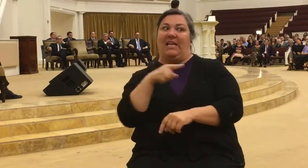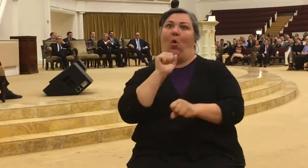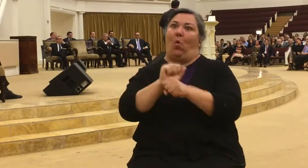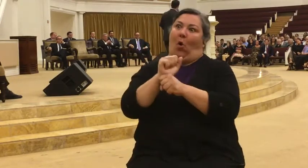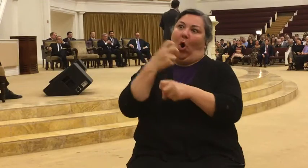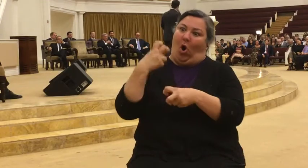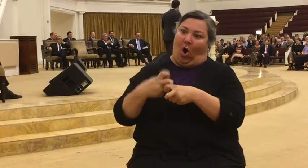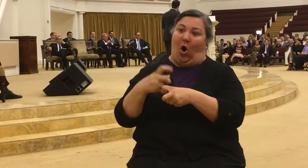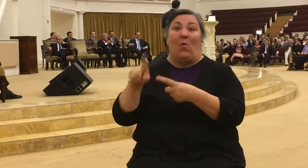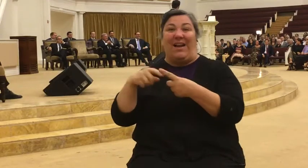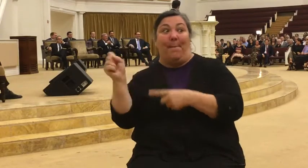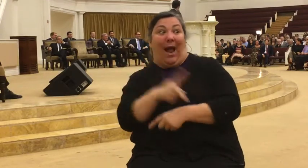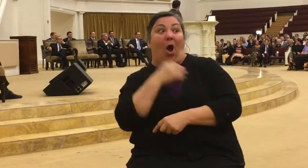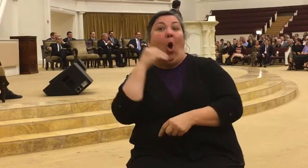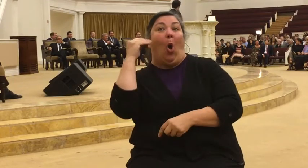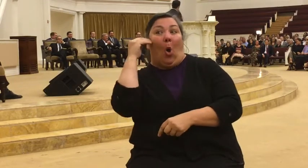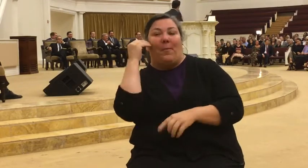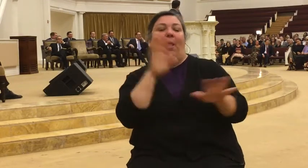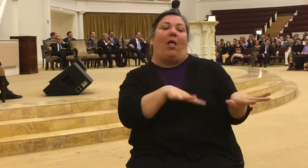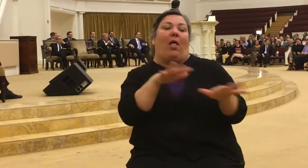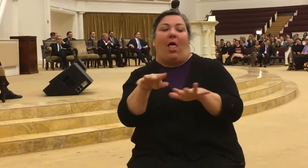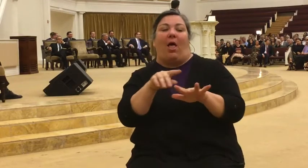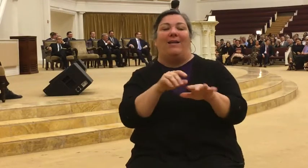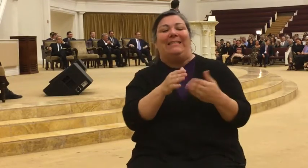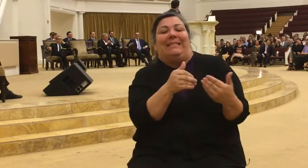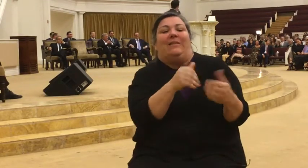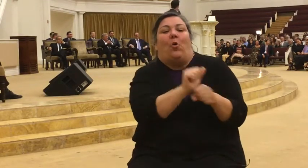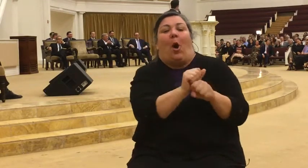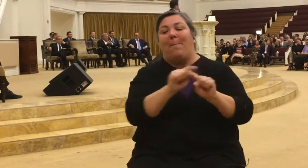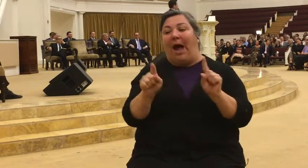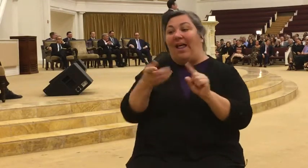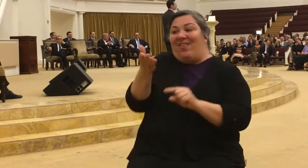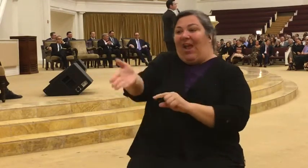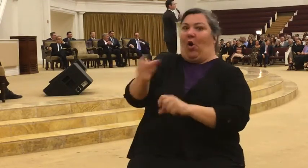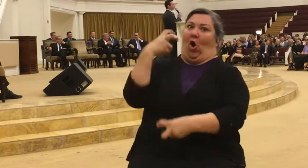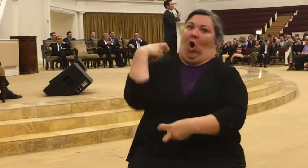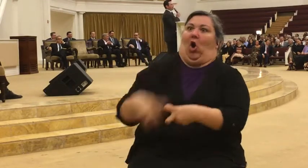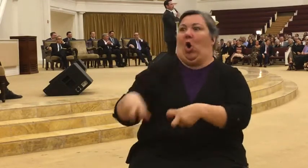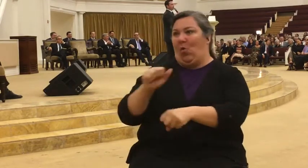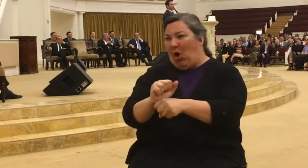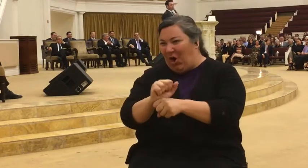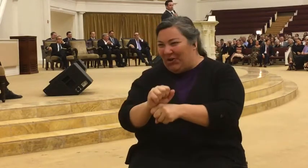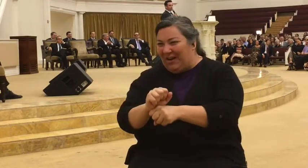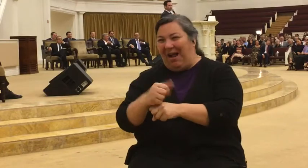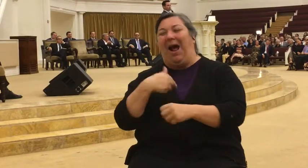it easy on him, but we worked him hard in Honduras. And I'm